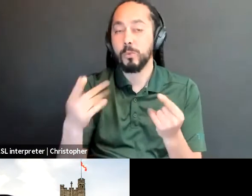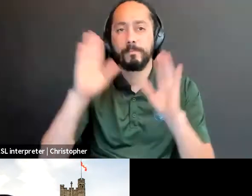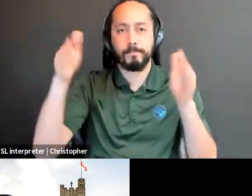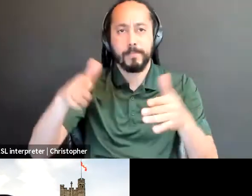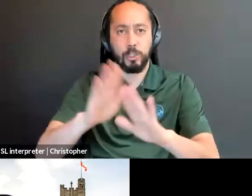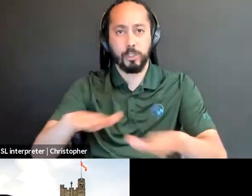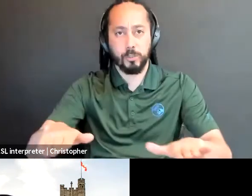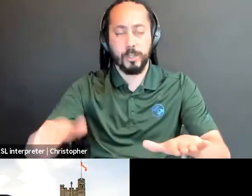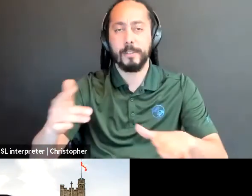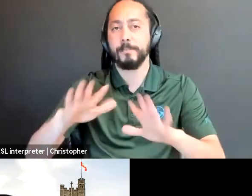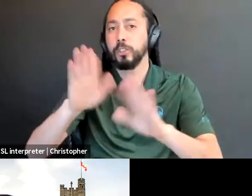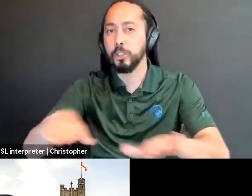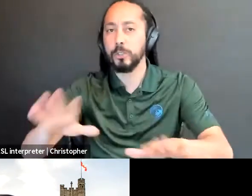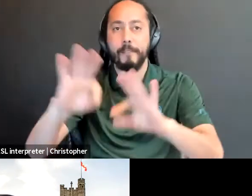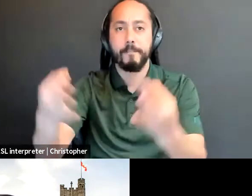the justice system.